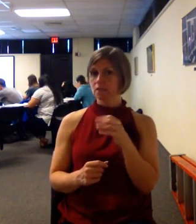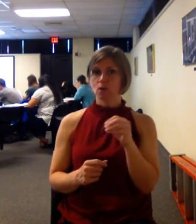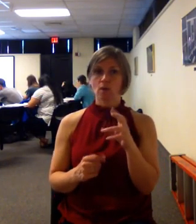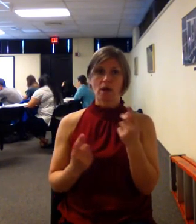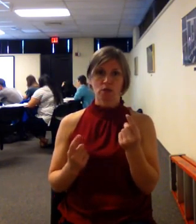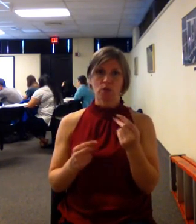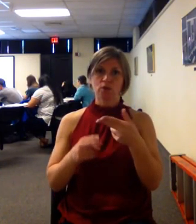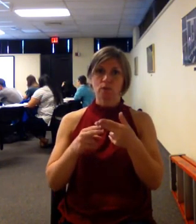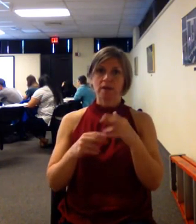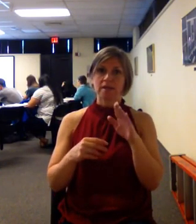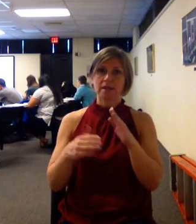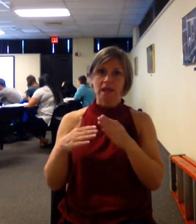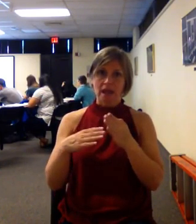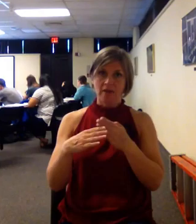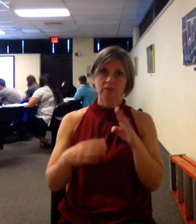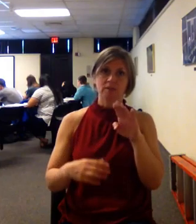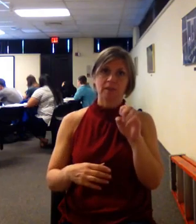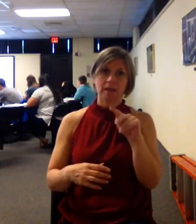I say total return on the market was 12%.